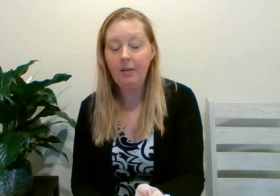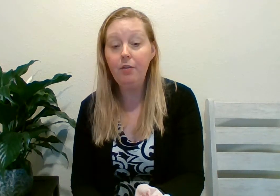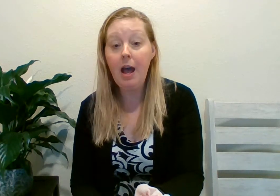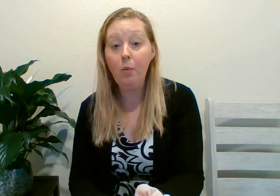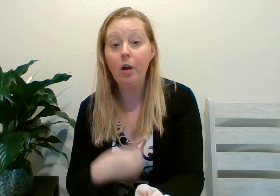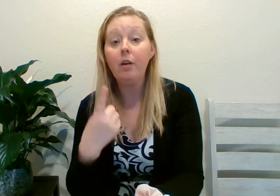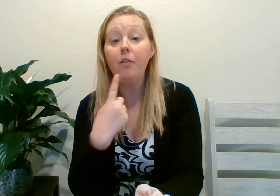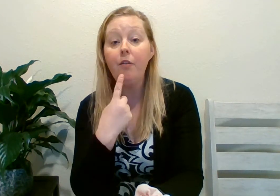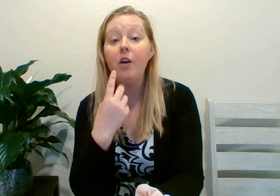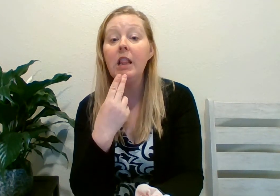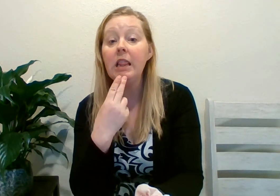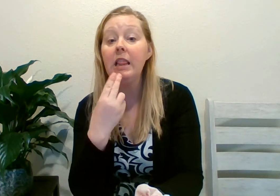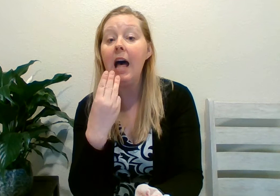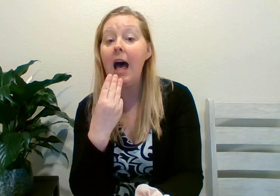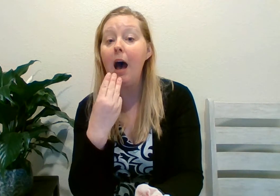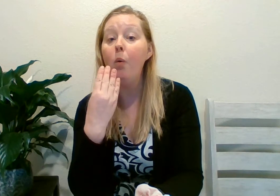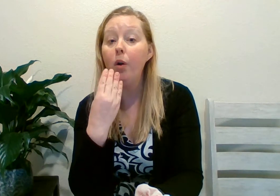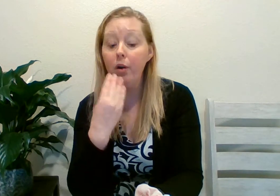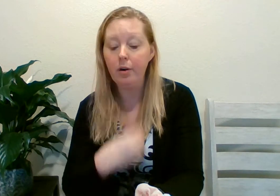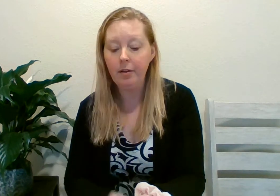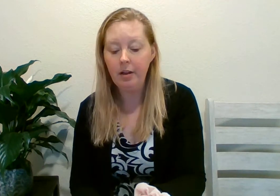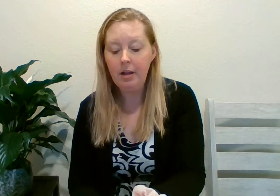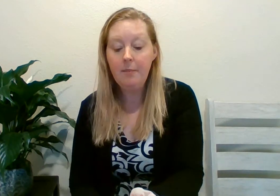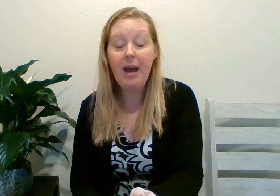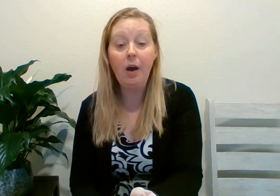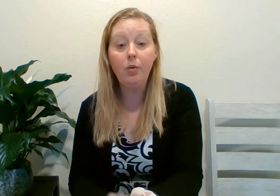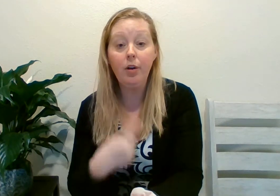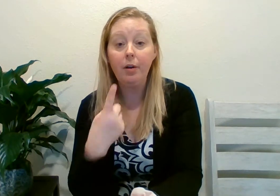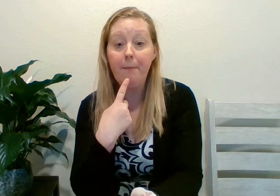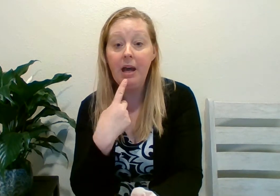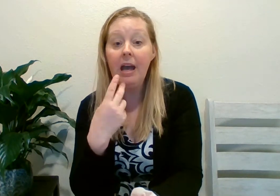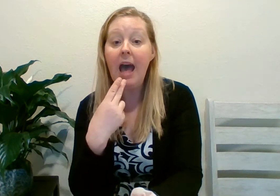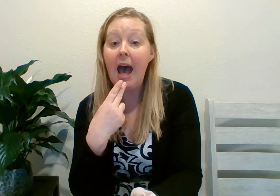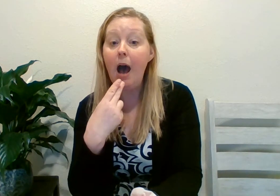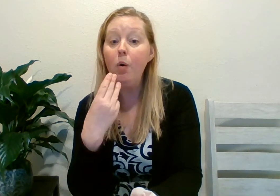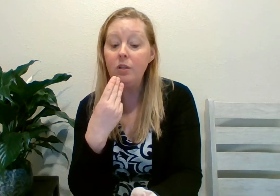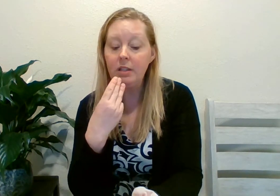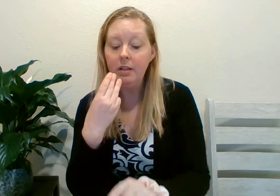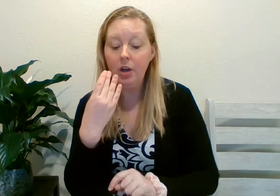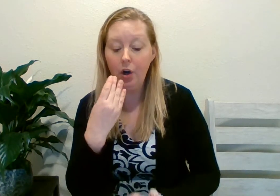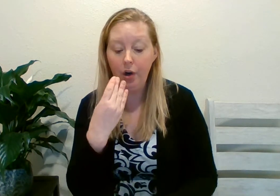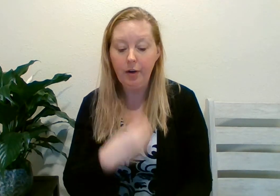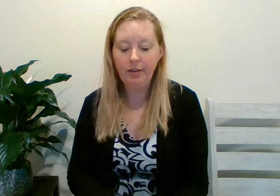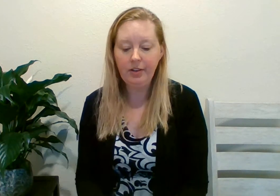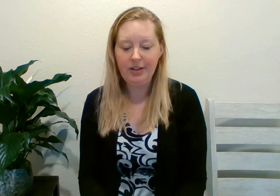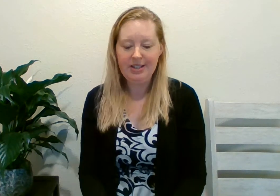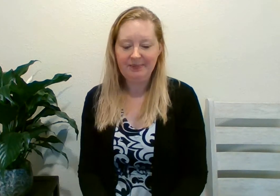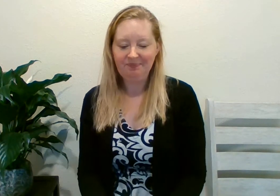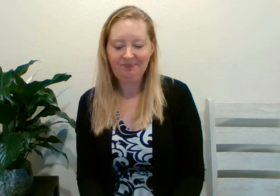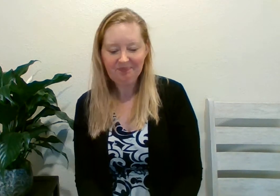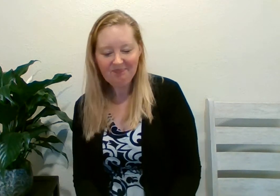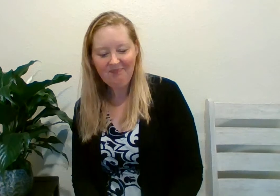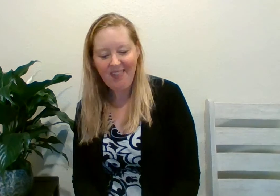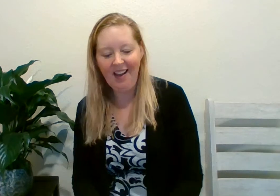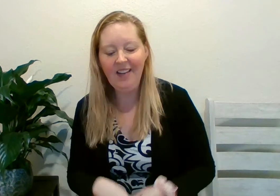Flower. F. L. Ow. Er. Powder. P. Ow. D. Er. Good. All right,